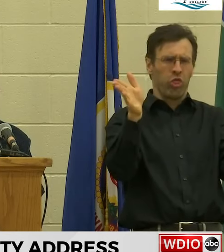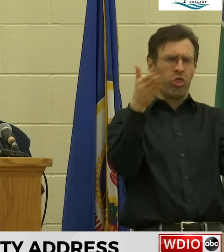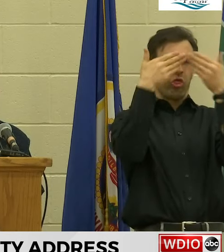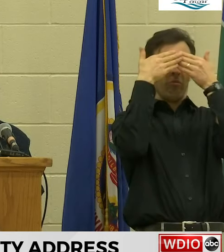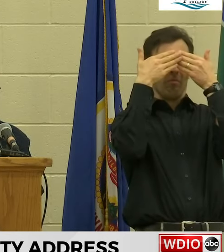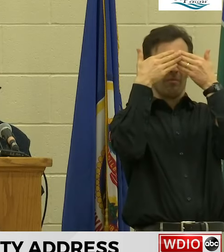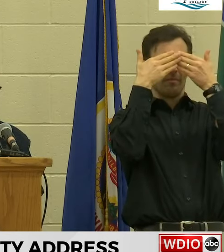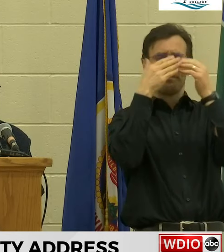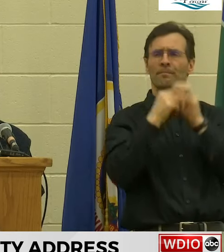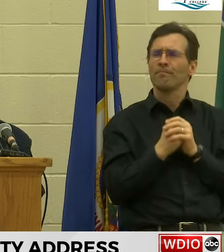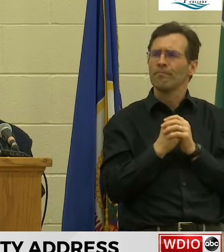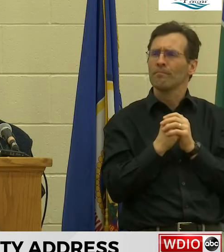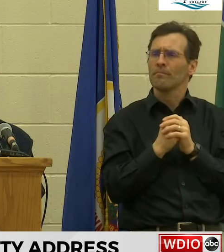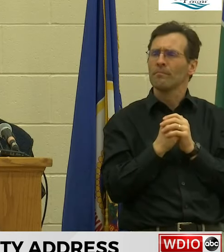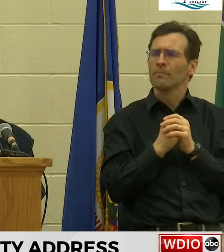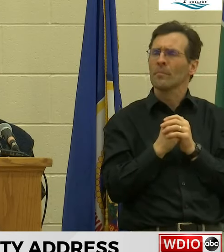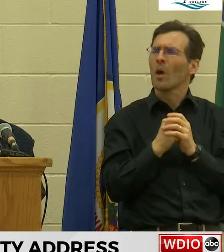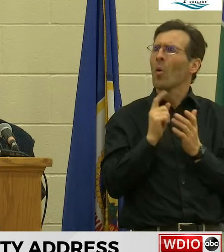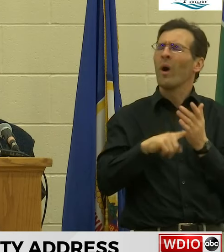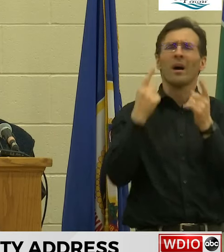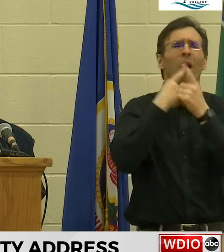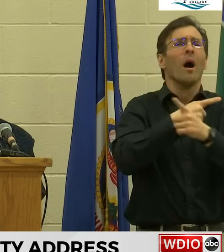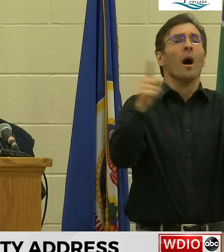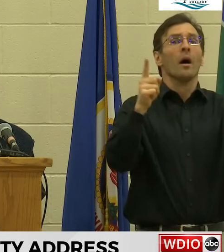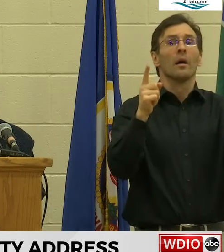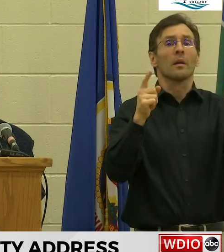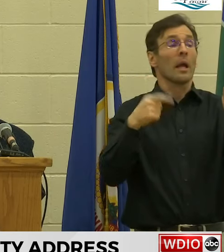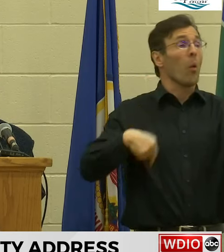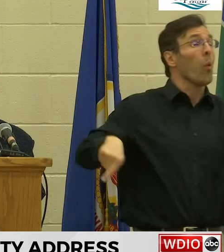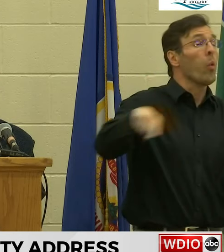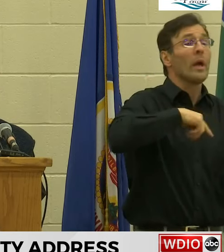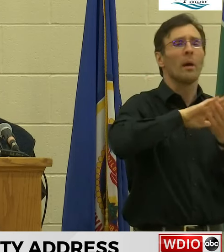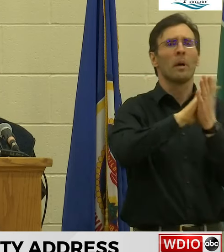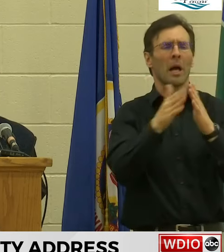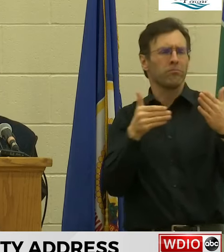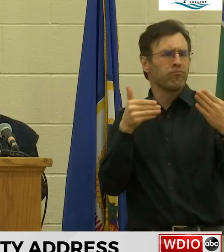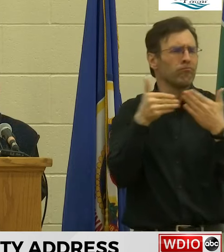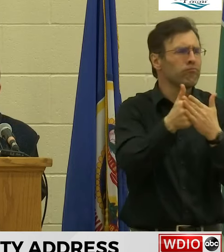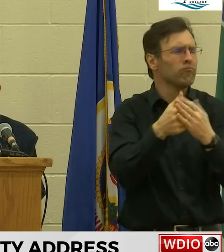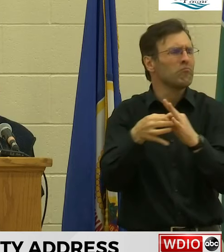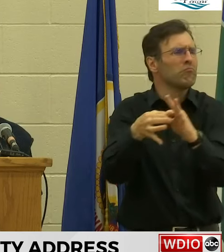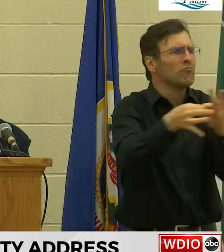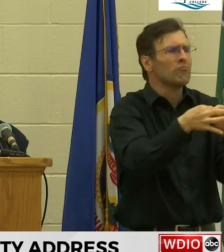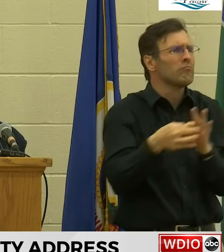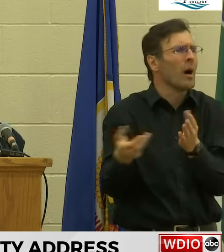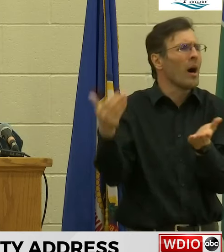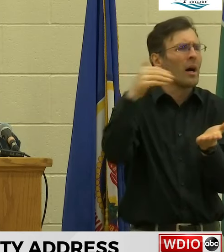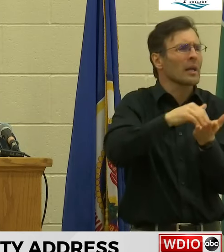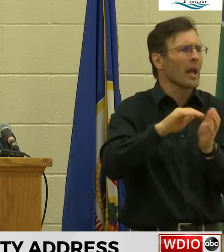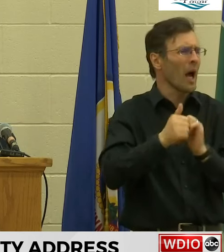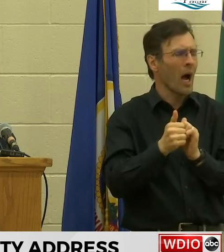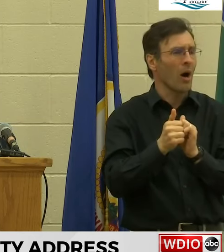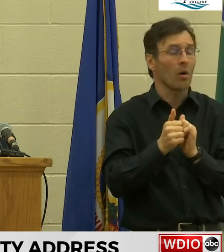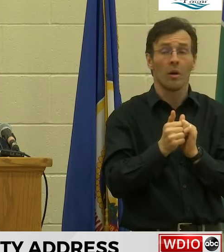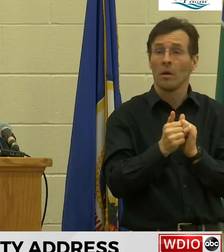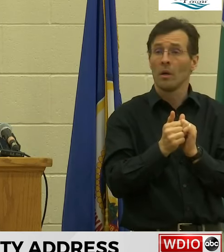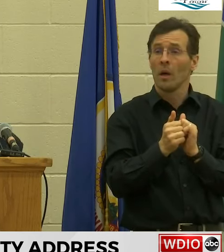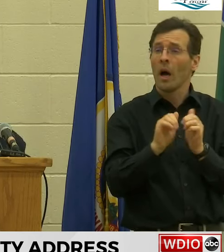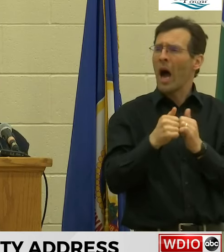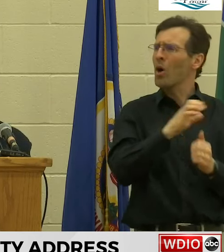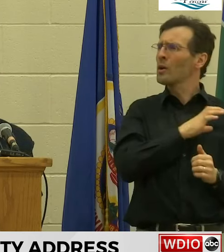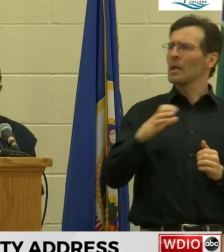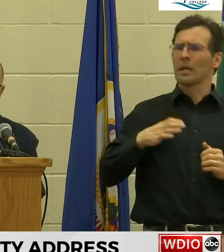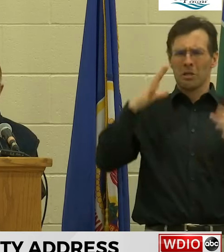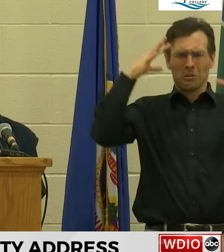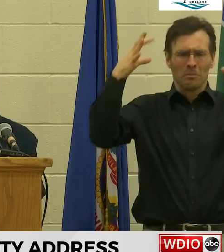edict can make us neighbors again? What resolution can give us the